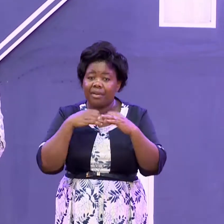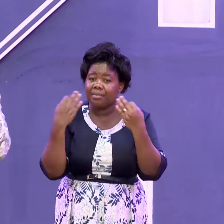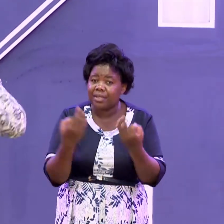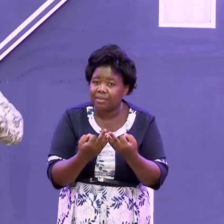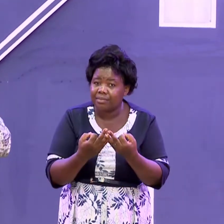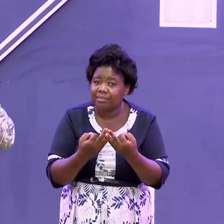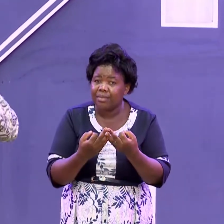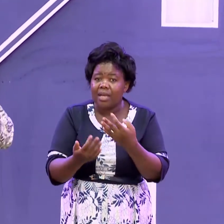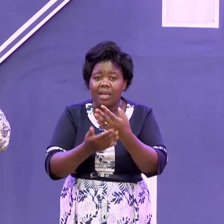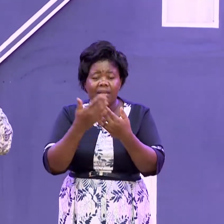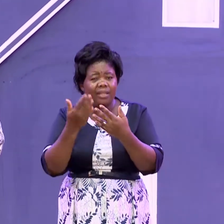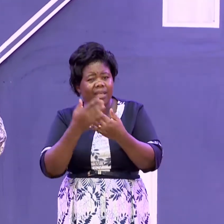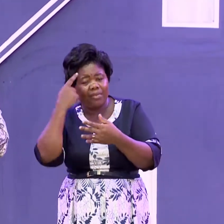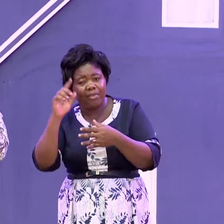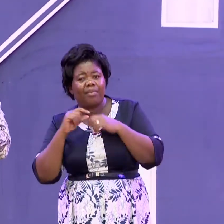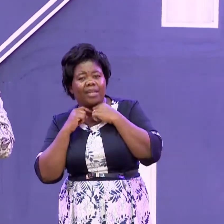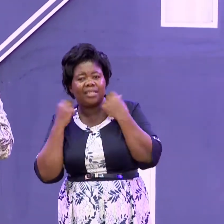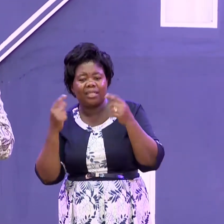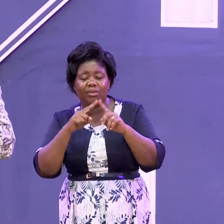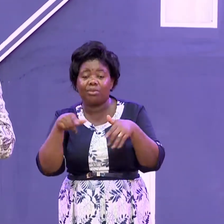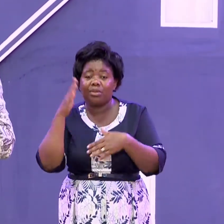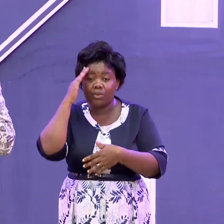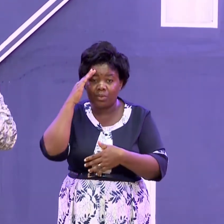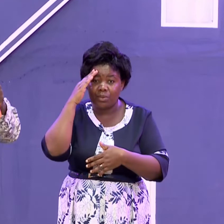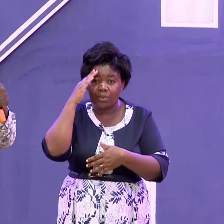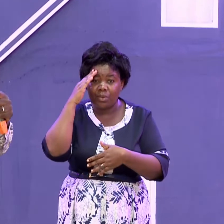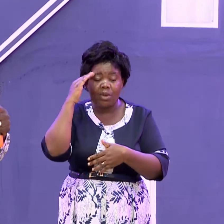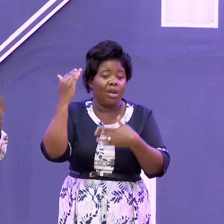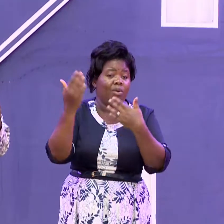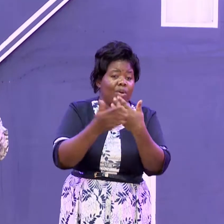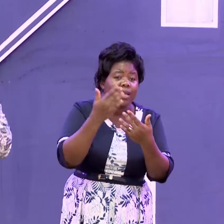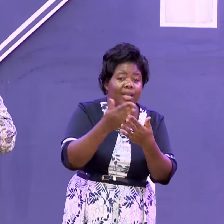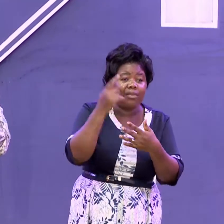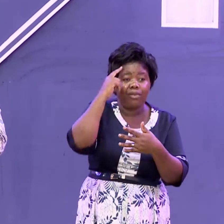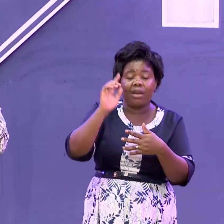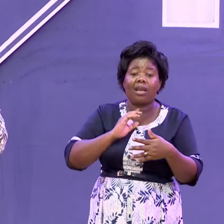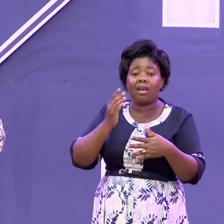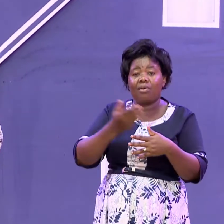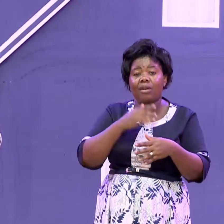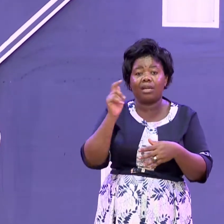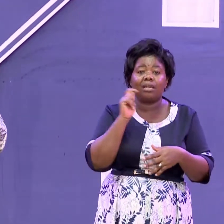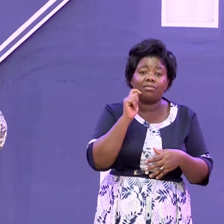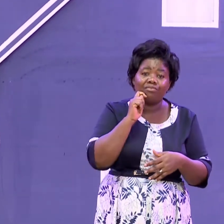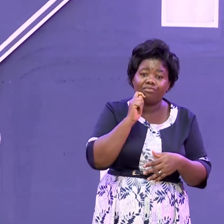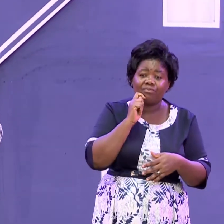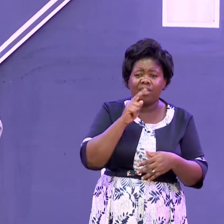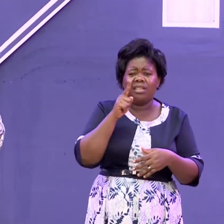our families. We mind about the pastors we know. We mind about our clan.